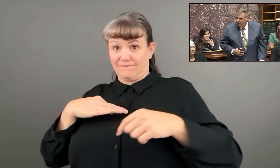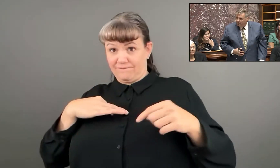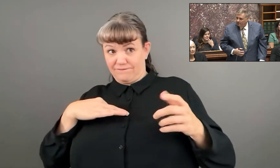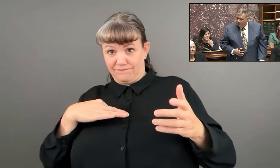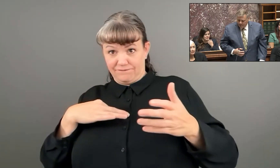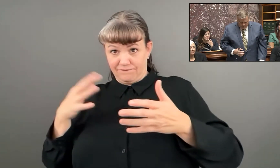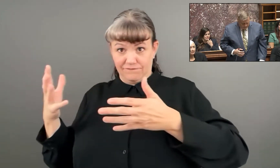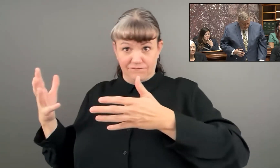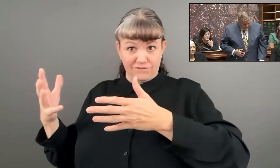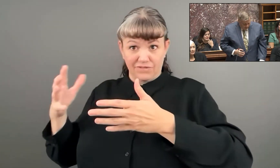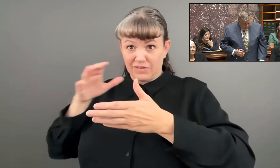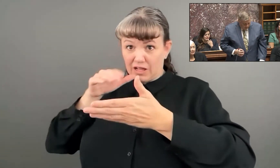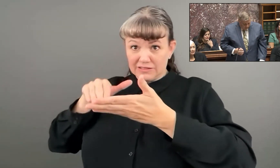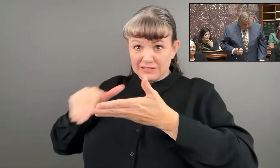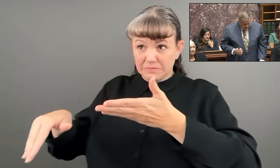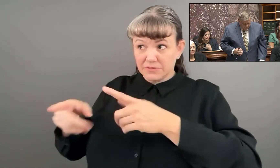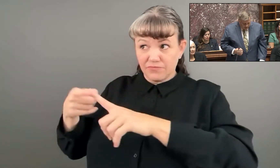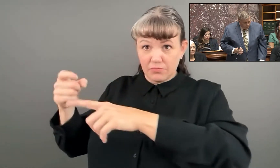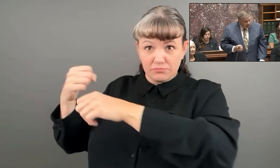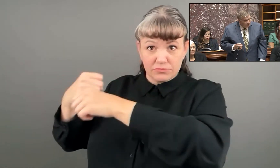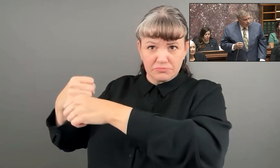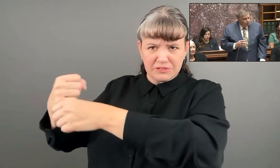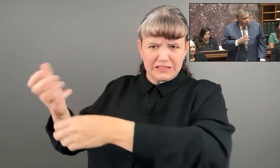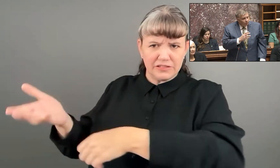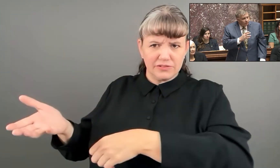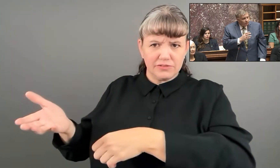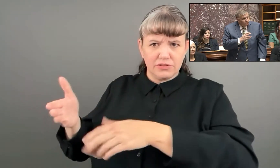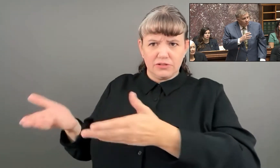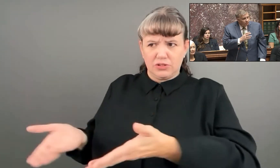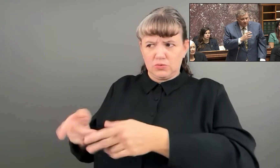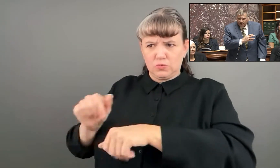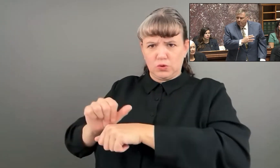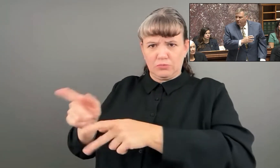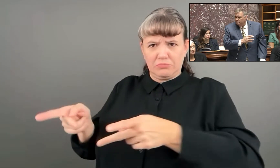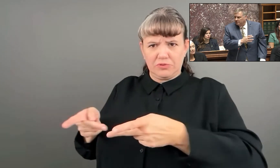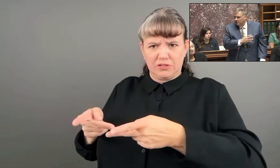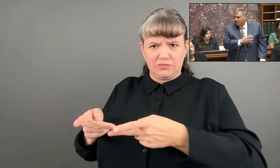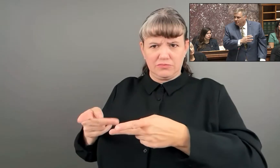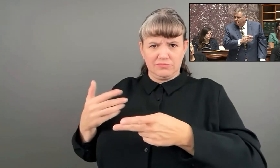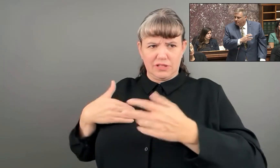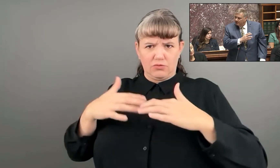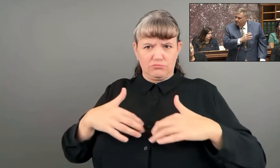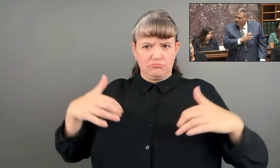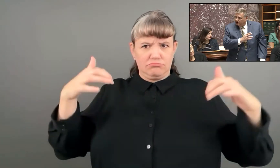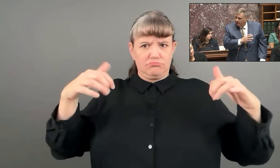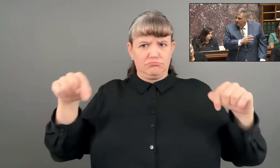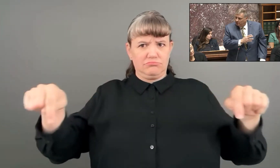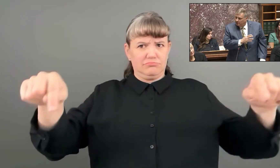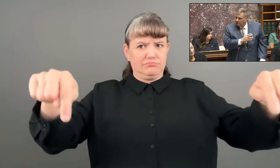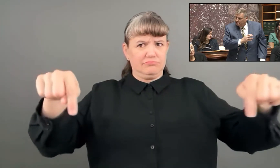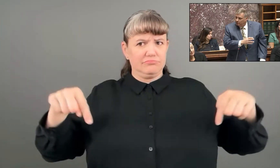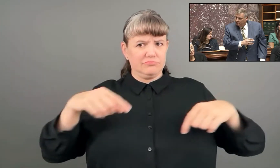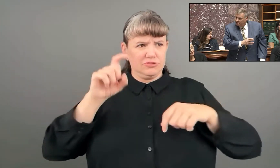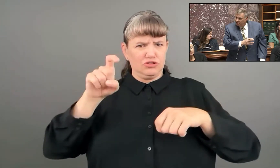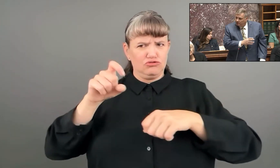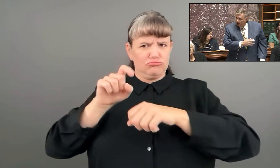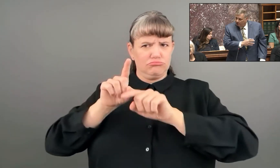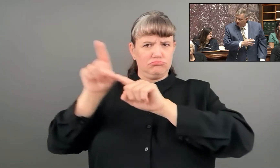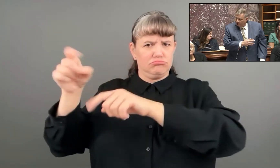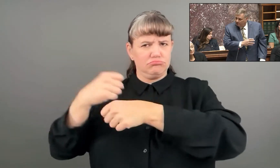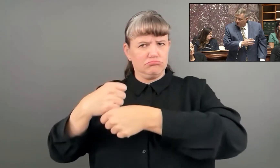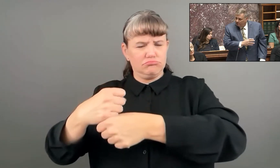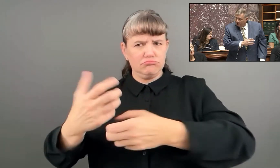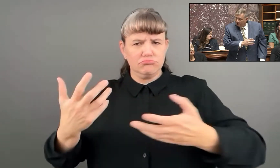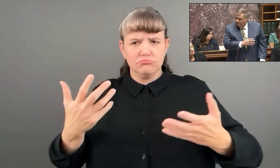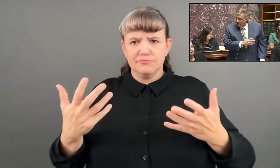precinct. The question, and we have Zoom rules, which are supposed to be for people that are ill and not able to attend in